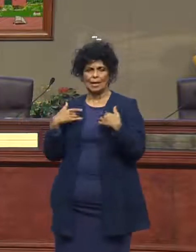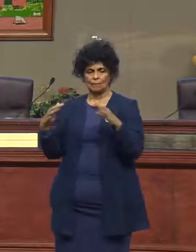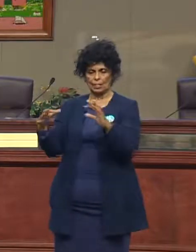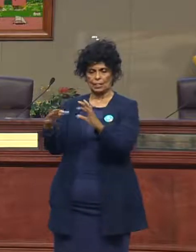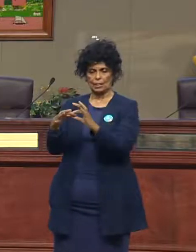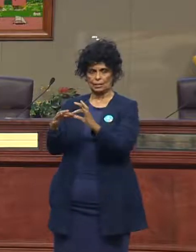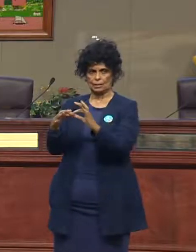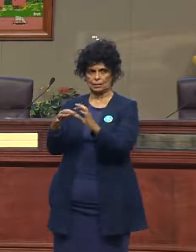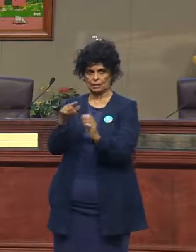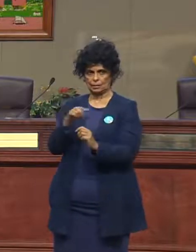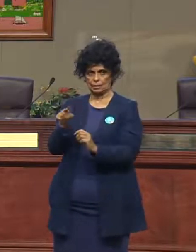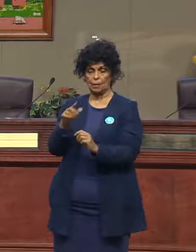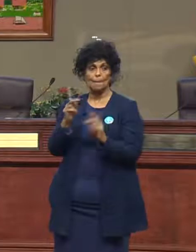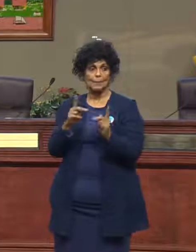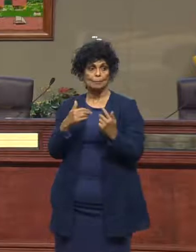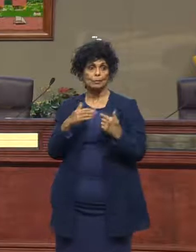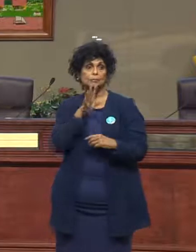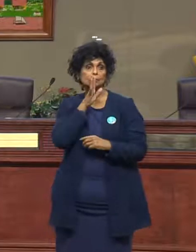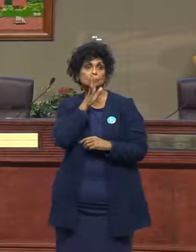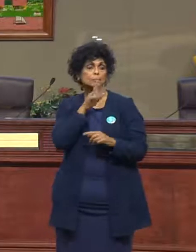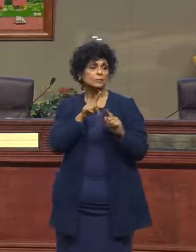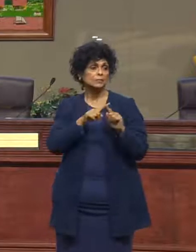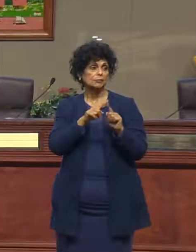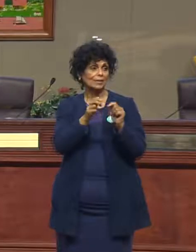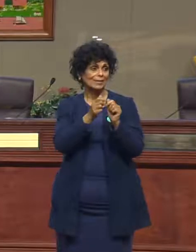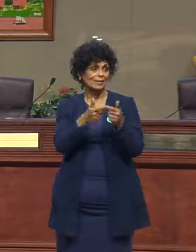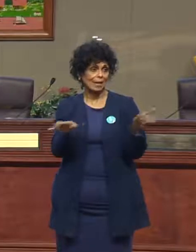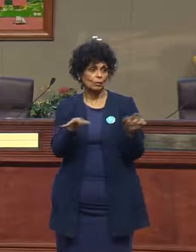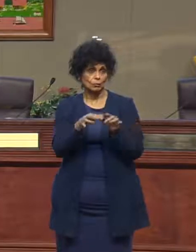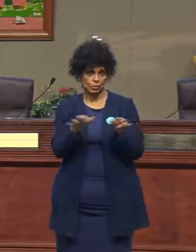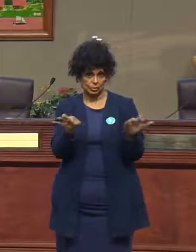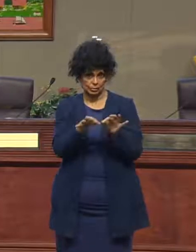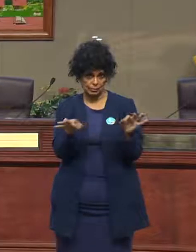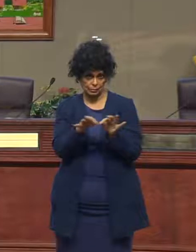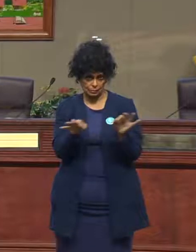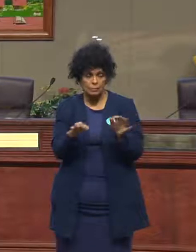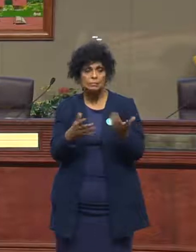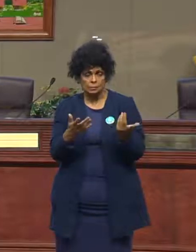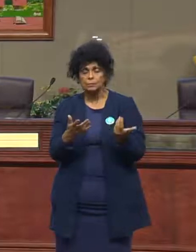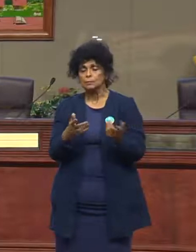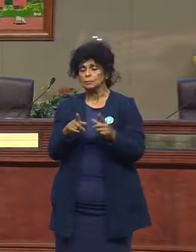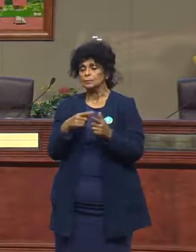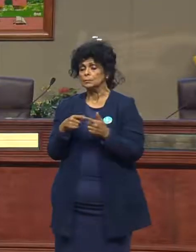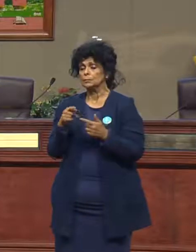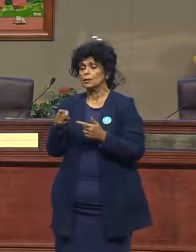are multilingual as we try to address some of our